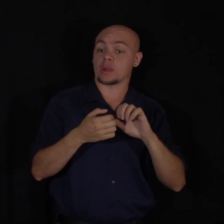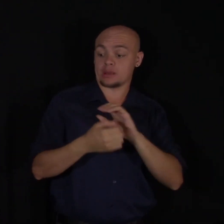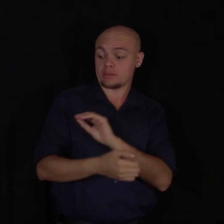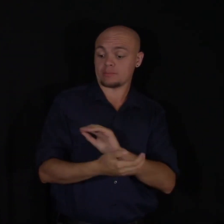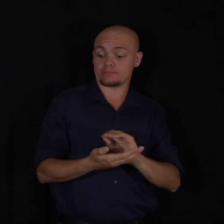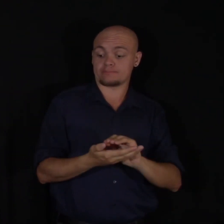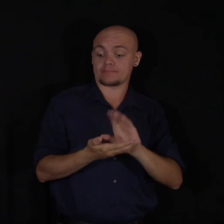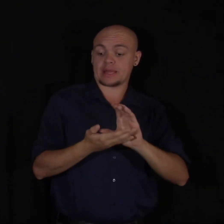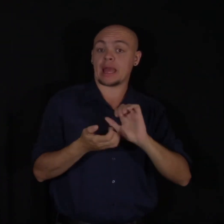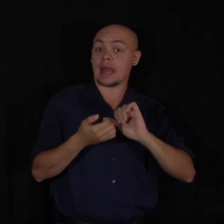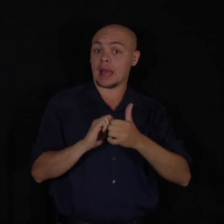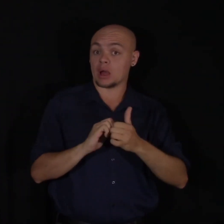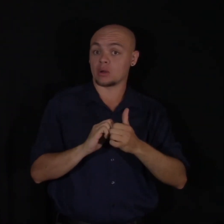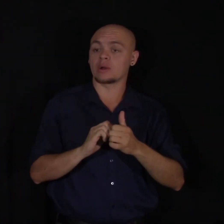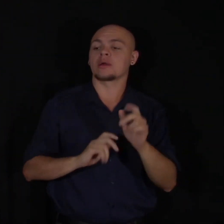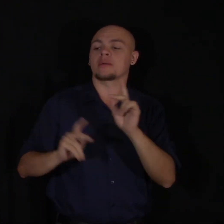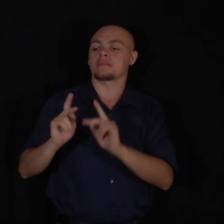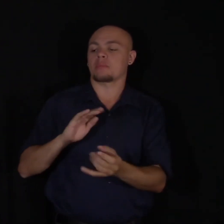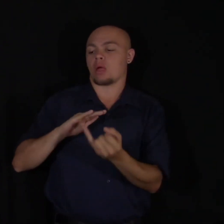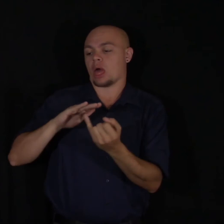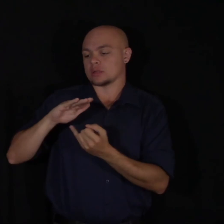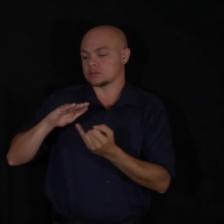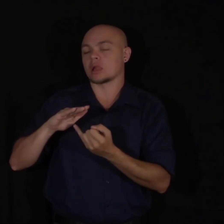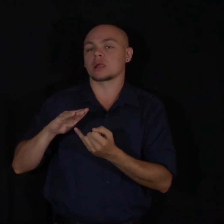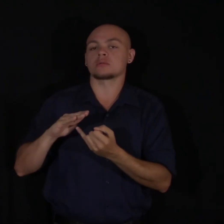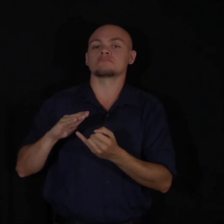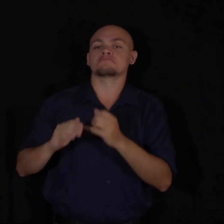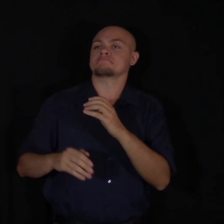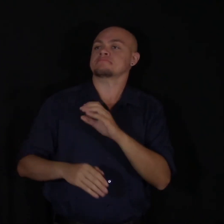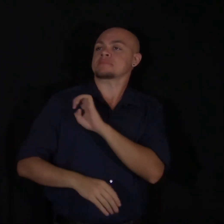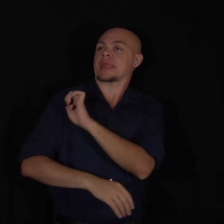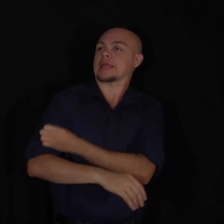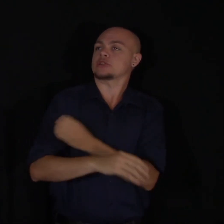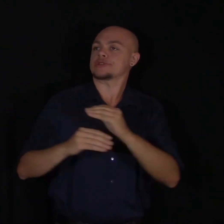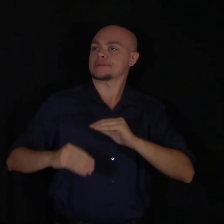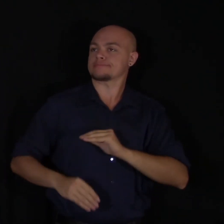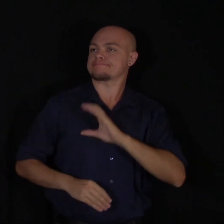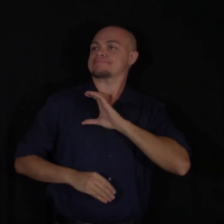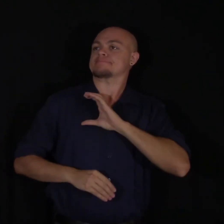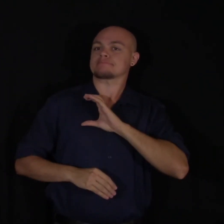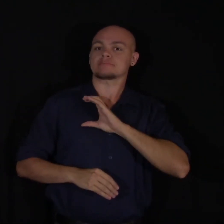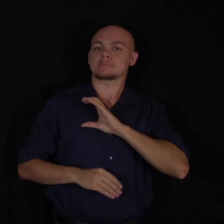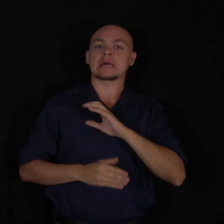while extroverts recharge by being with people and meeting new people and going out.